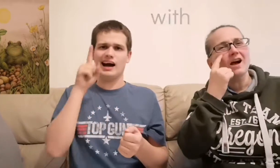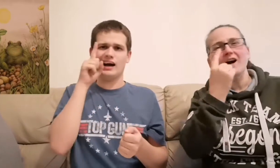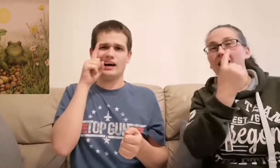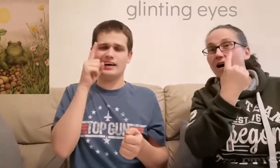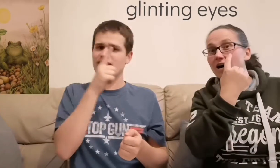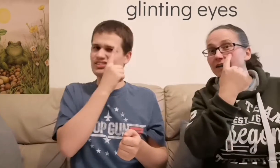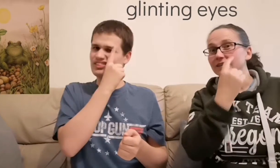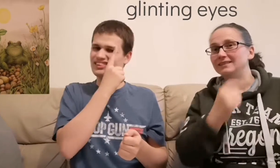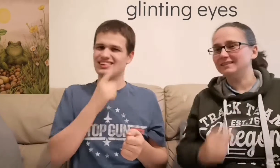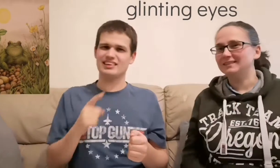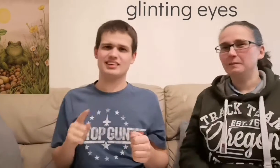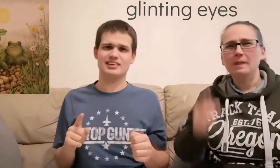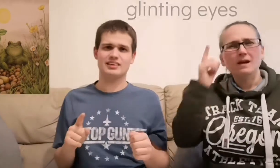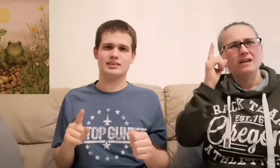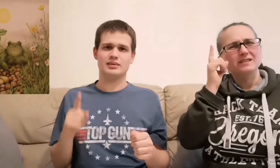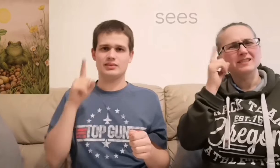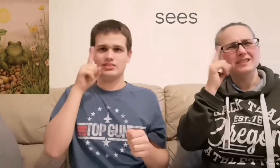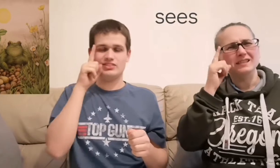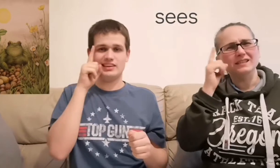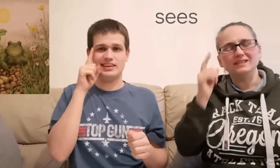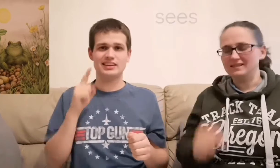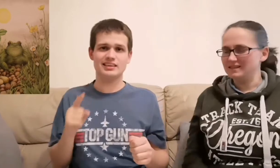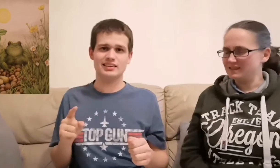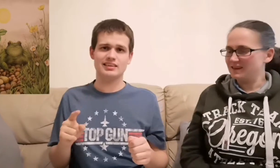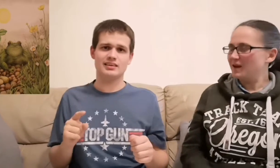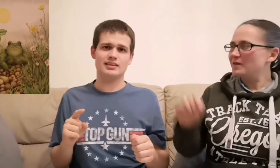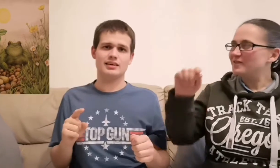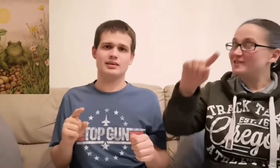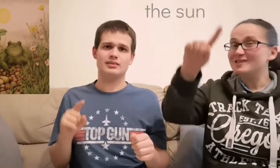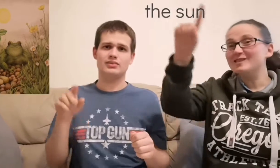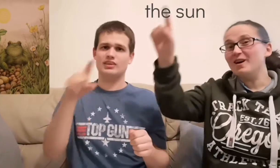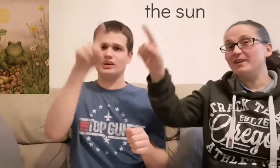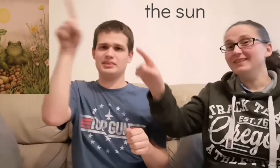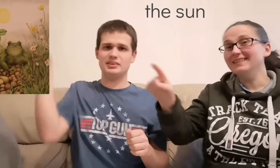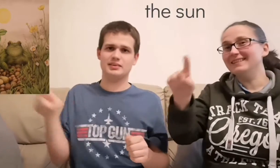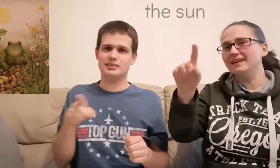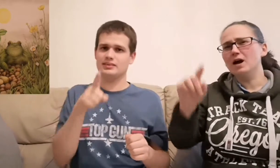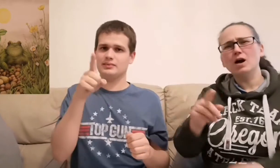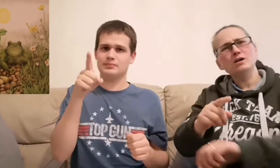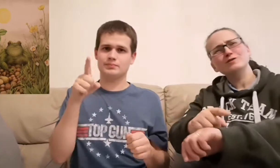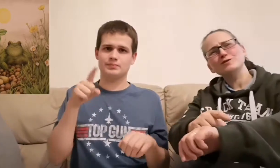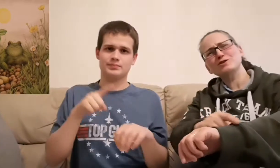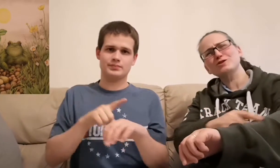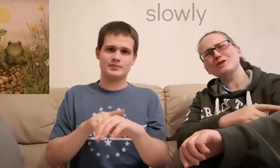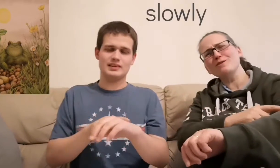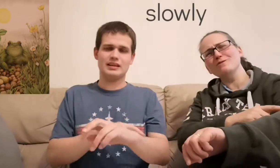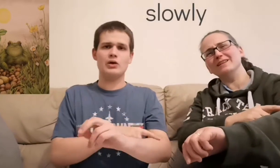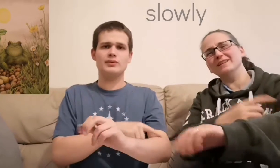eyes. Sees the sun slowly